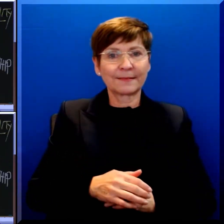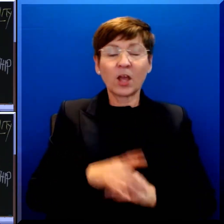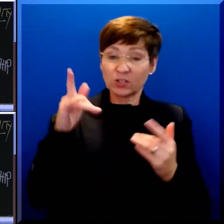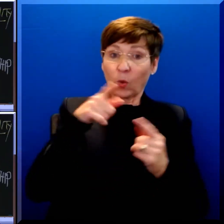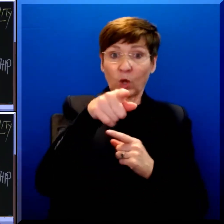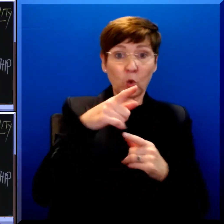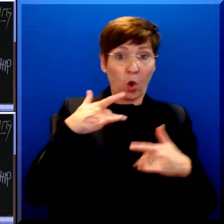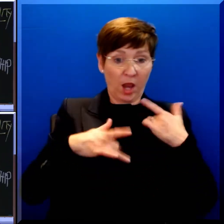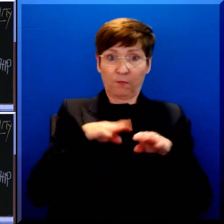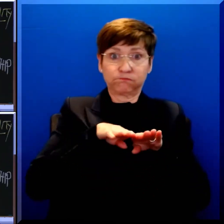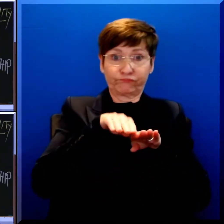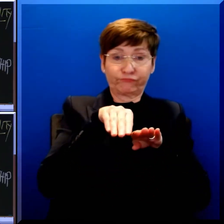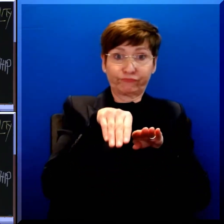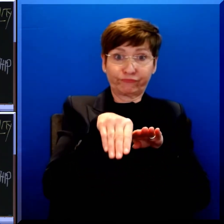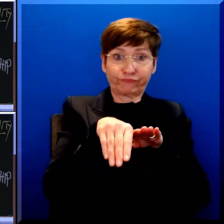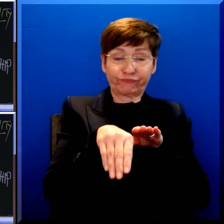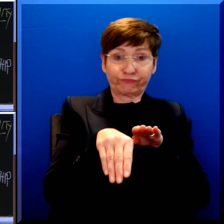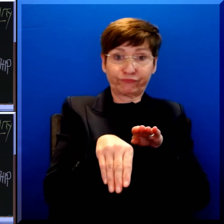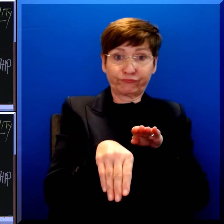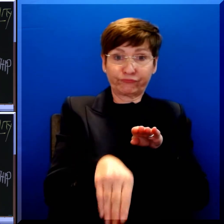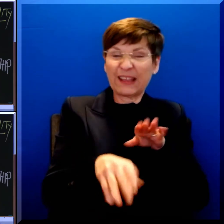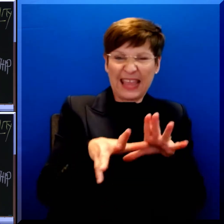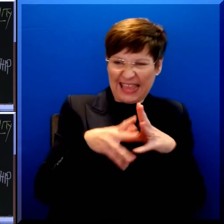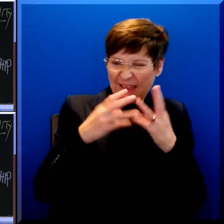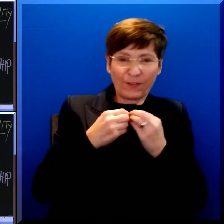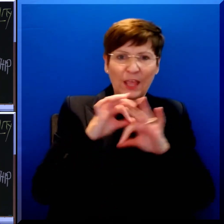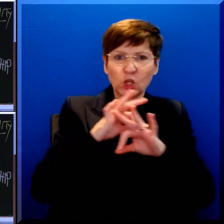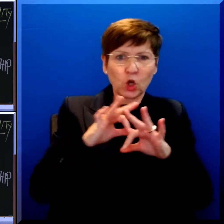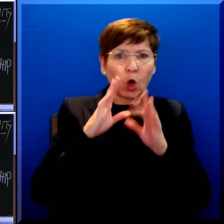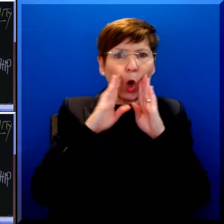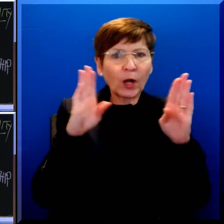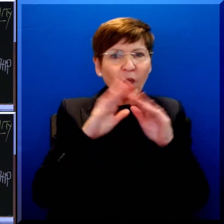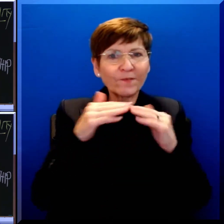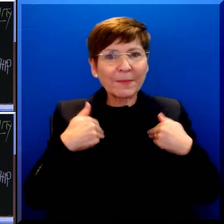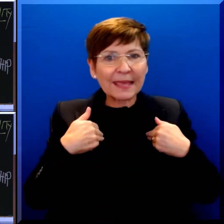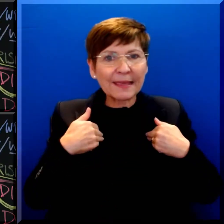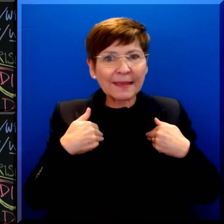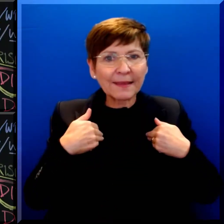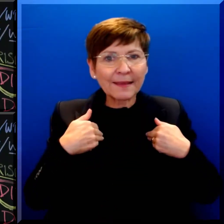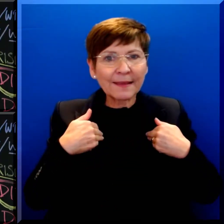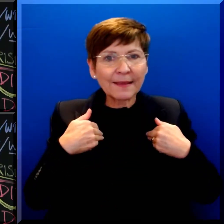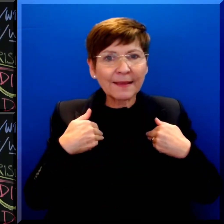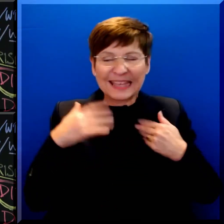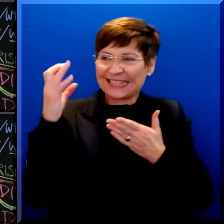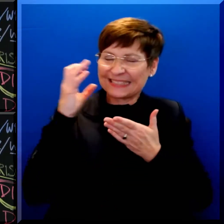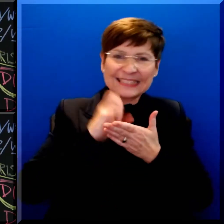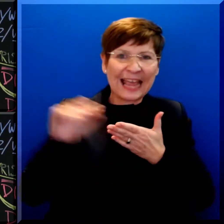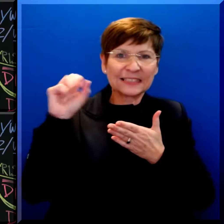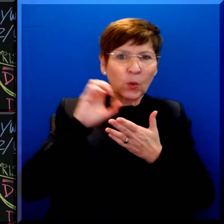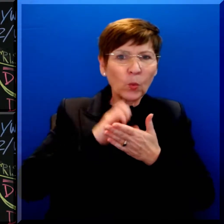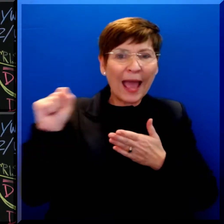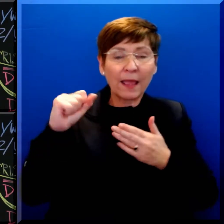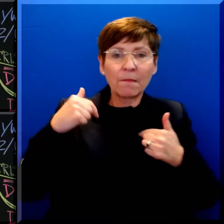the things he does with it is he strips us of everything that isn't holy. Not just sin, but like the roots, our